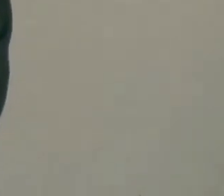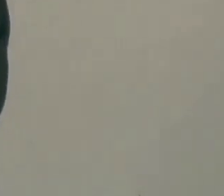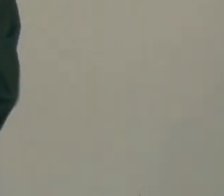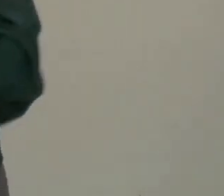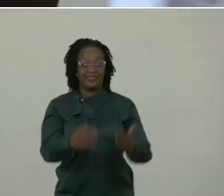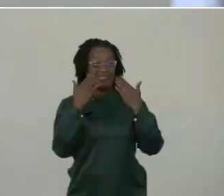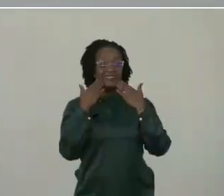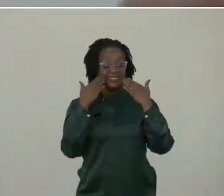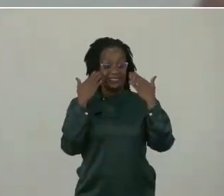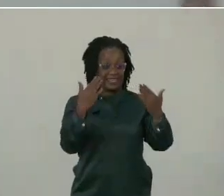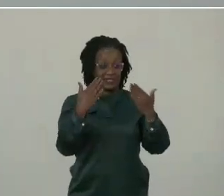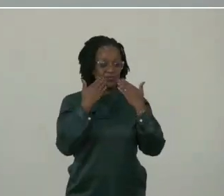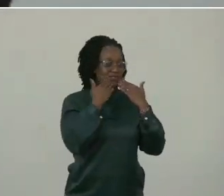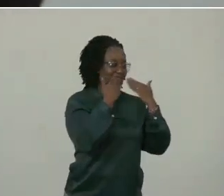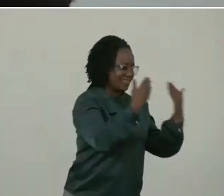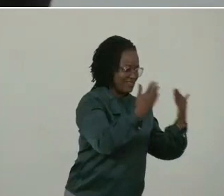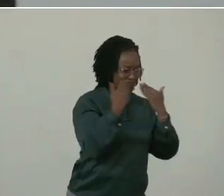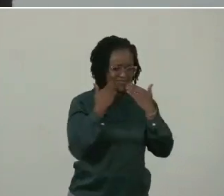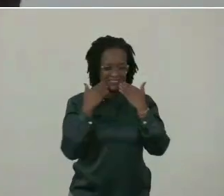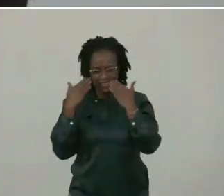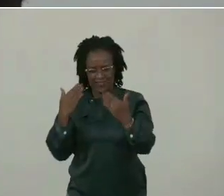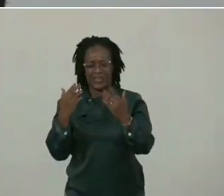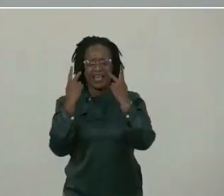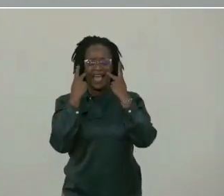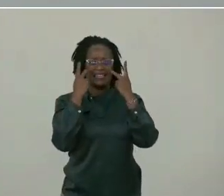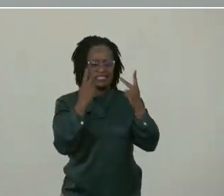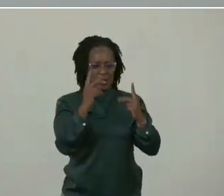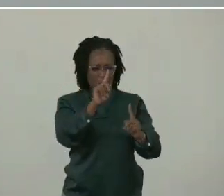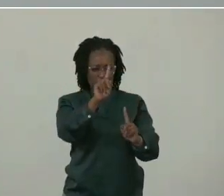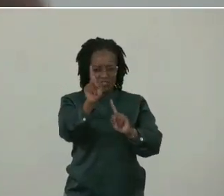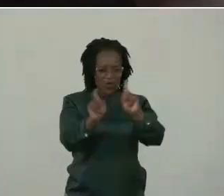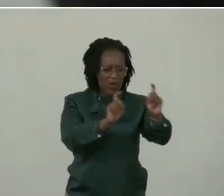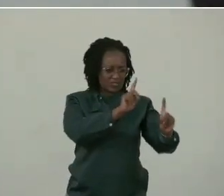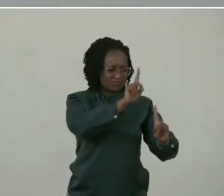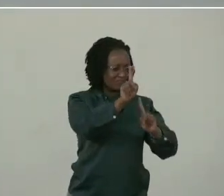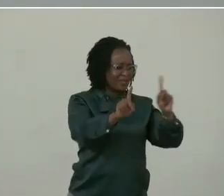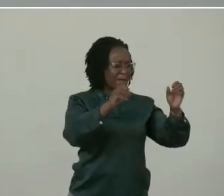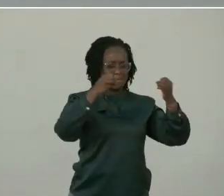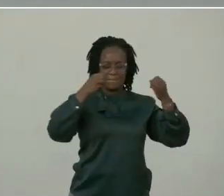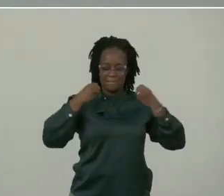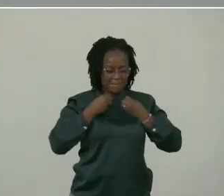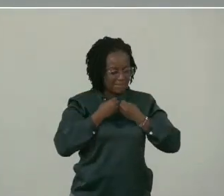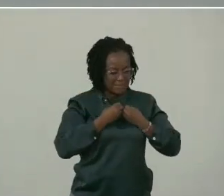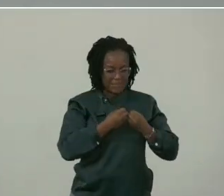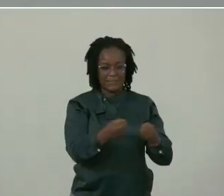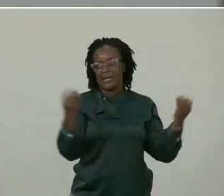Thank you very much. Very many questions over there,